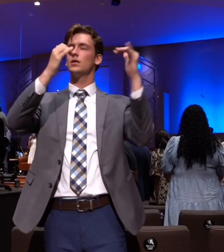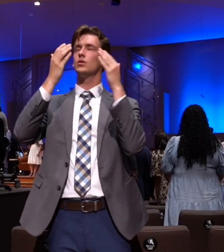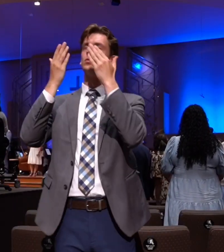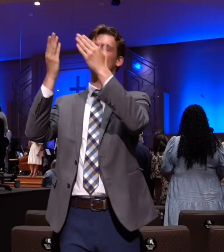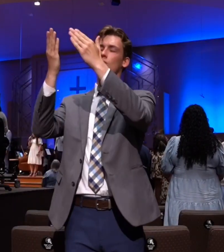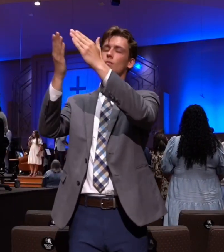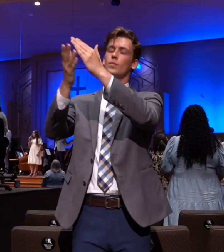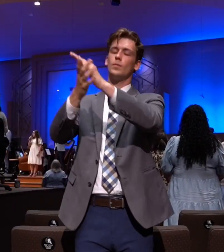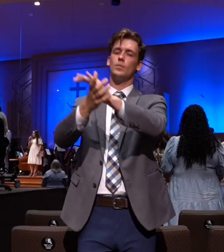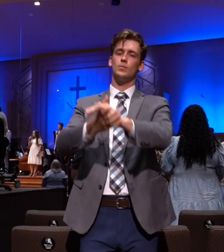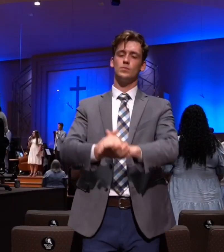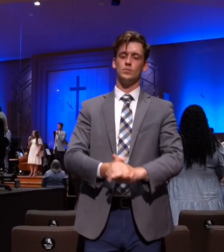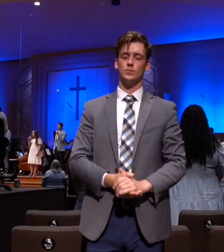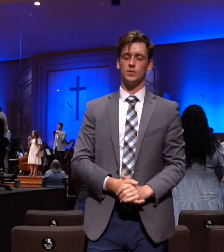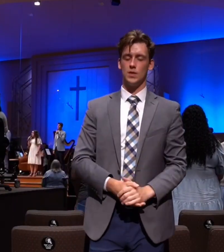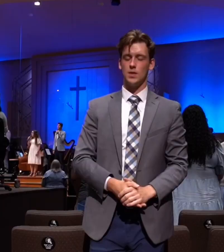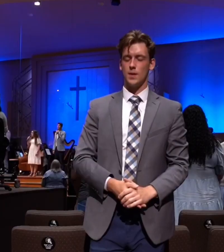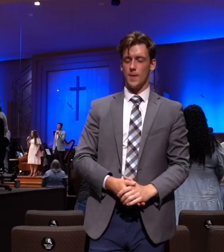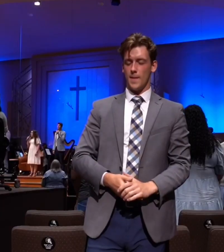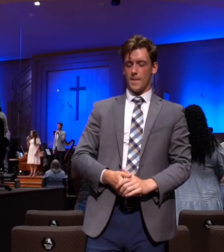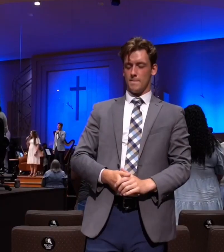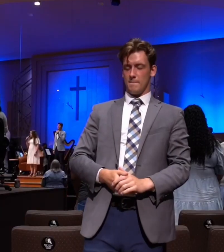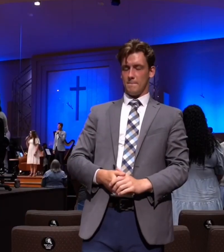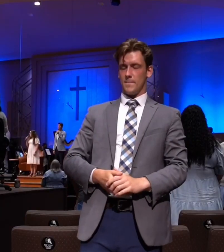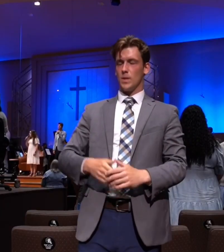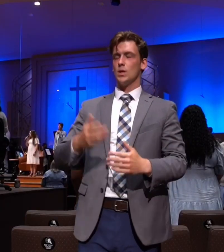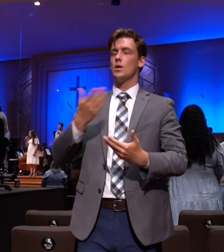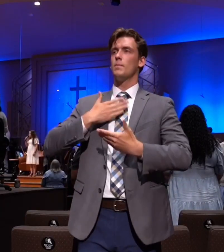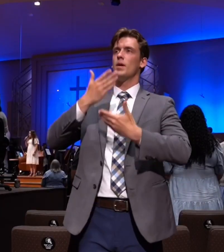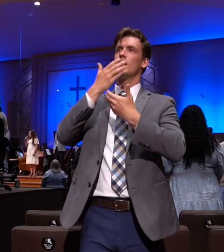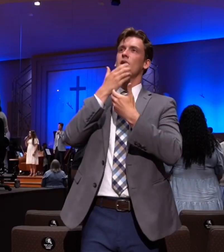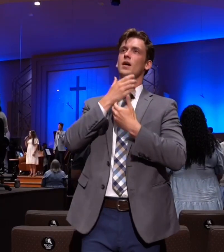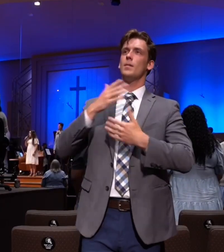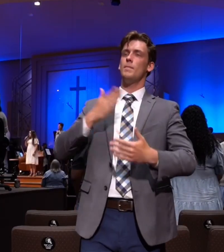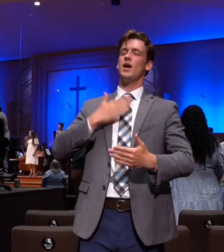True delight is found in you